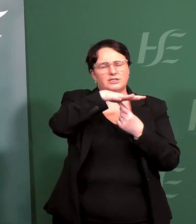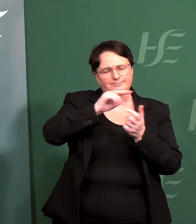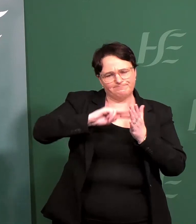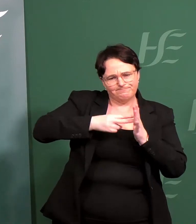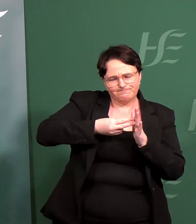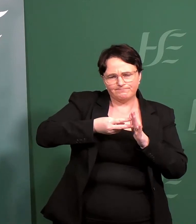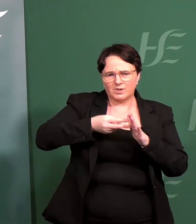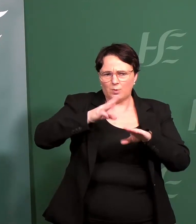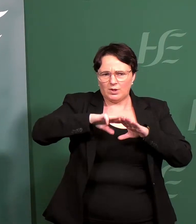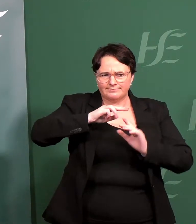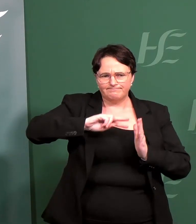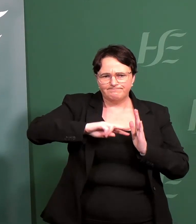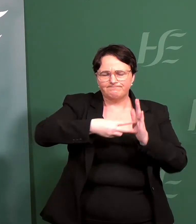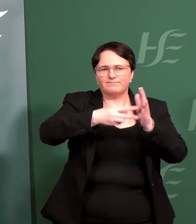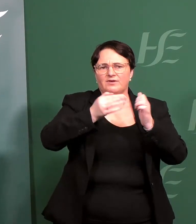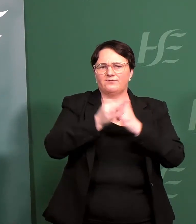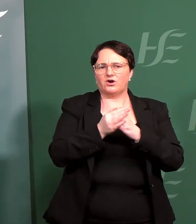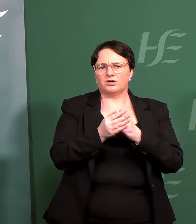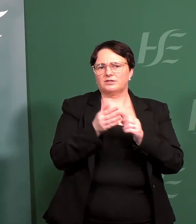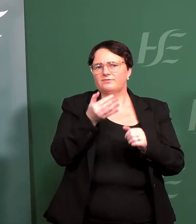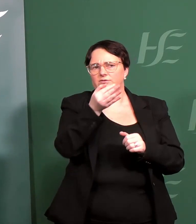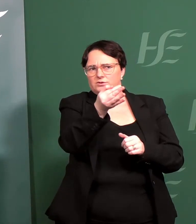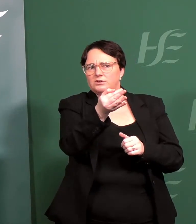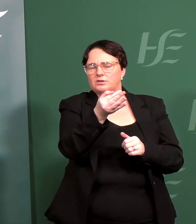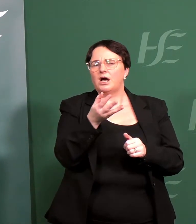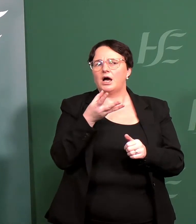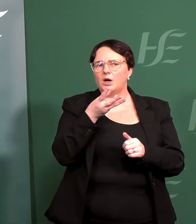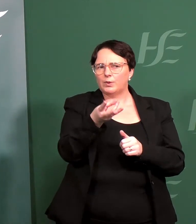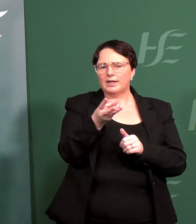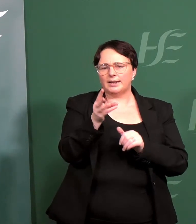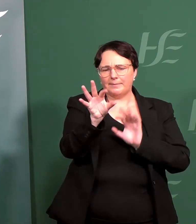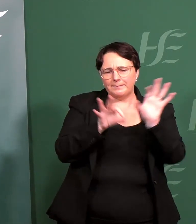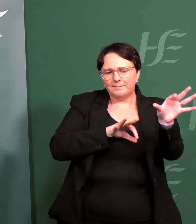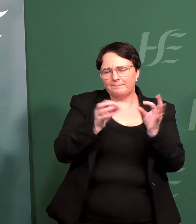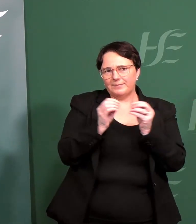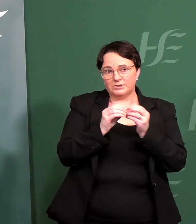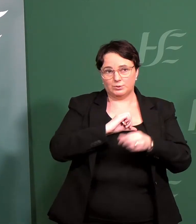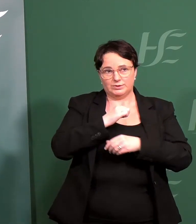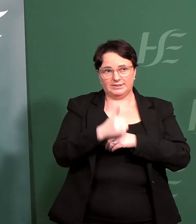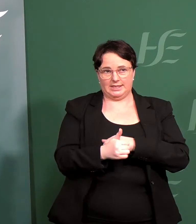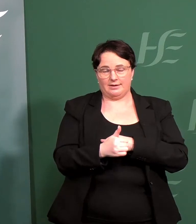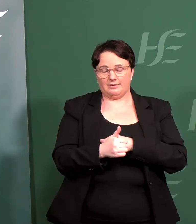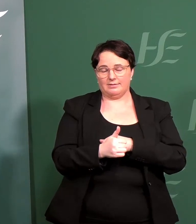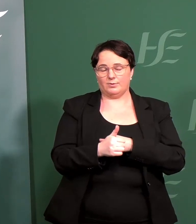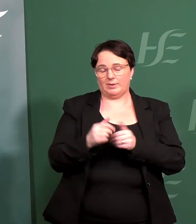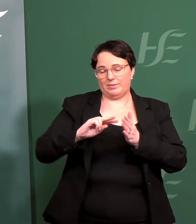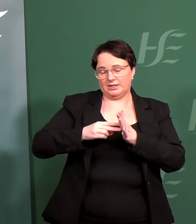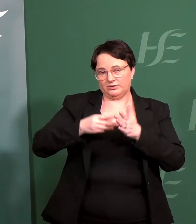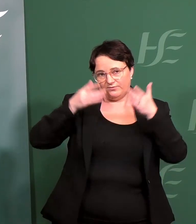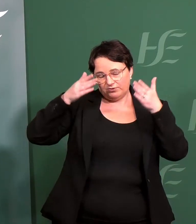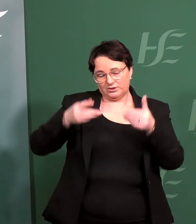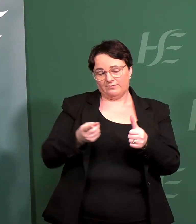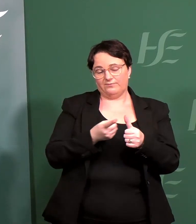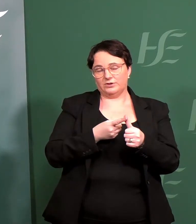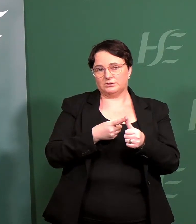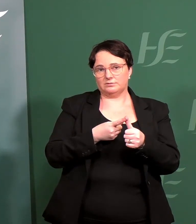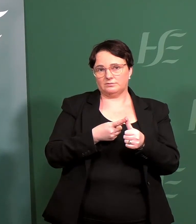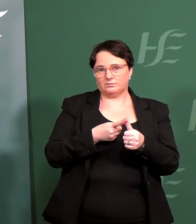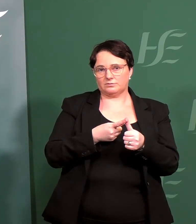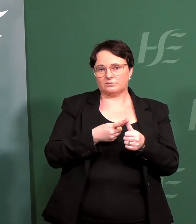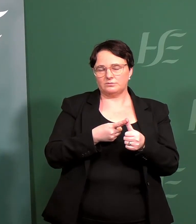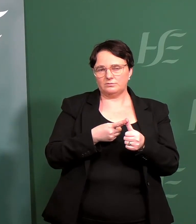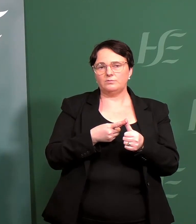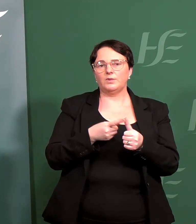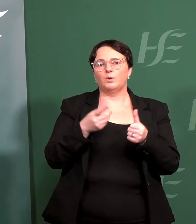health system? And again, I will lay a few of those just here today that we are focused on. And the first one is that we want to make sure